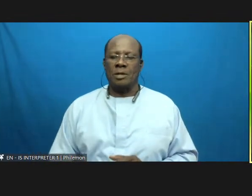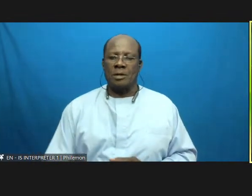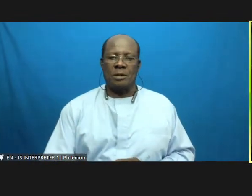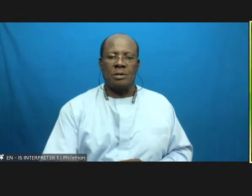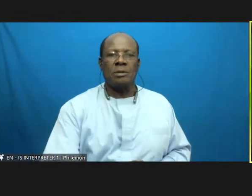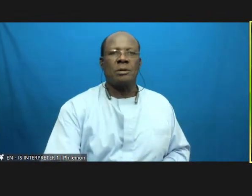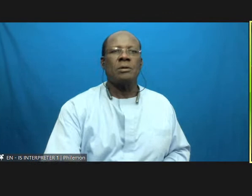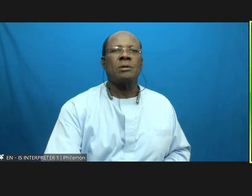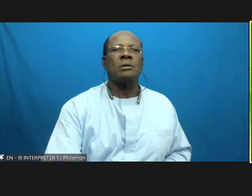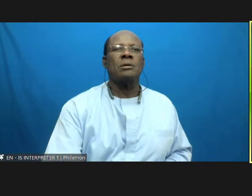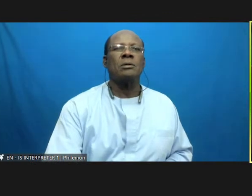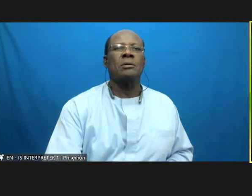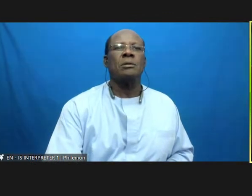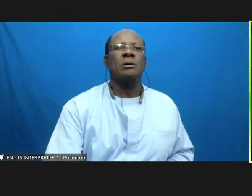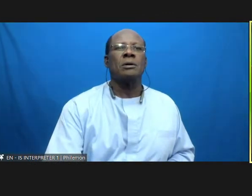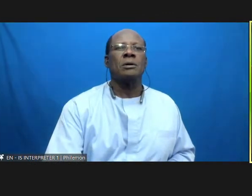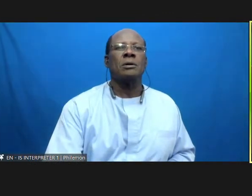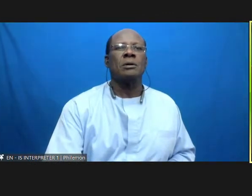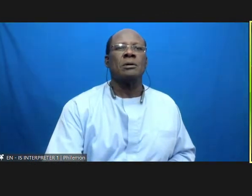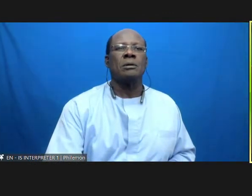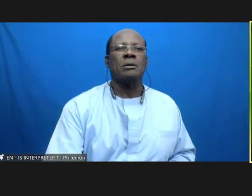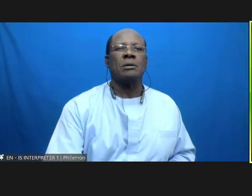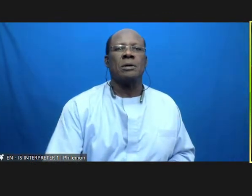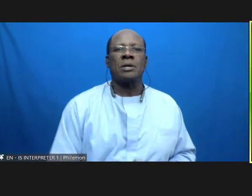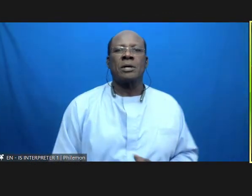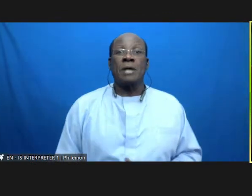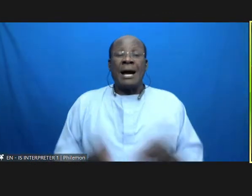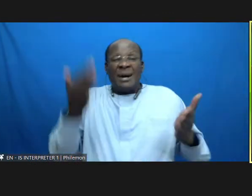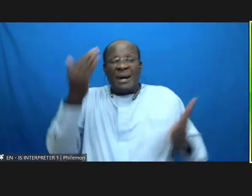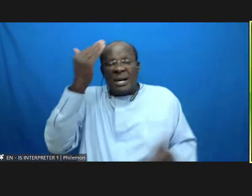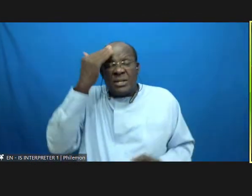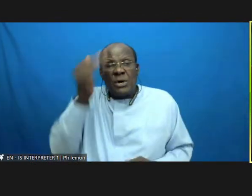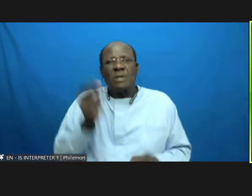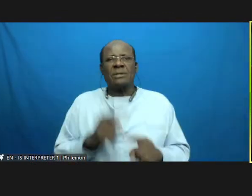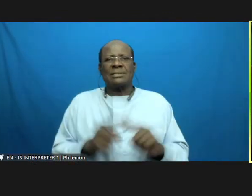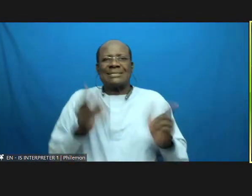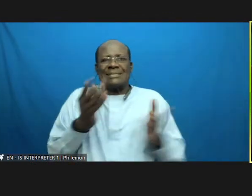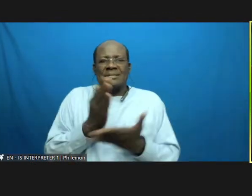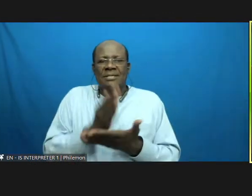some colleagues are back to the room, and I would like to fill them in.